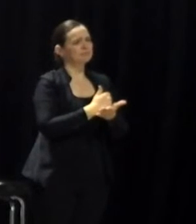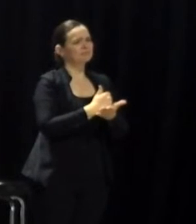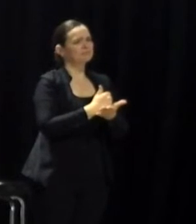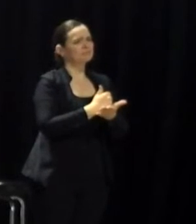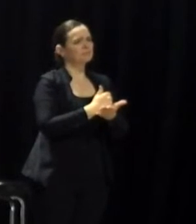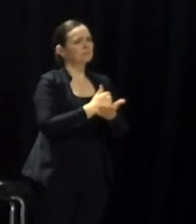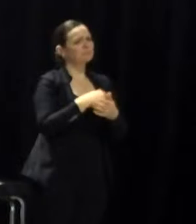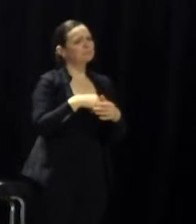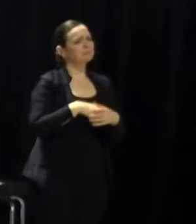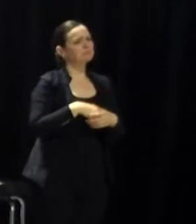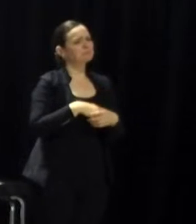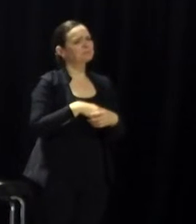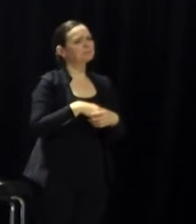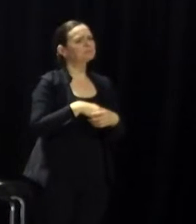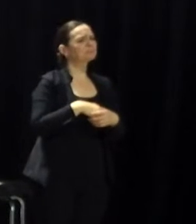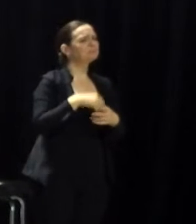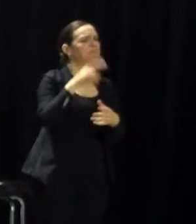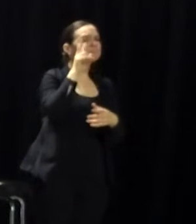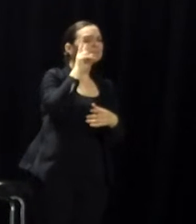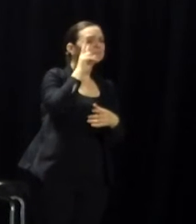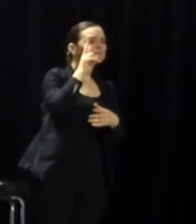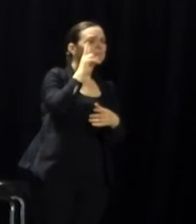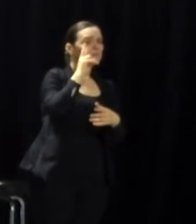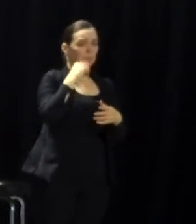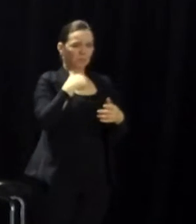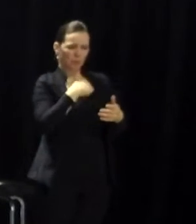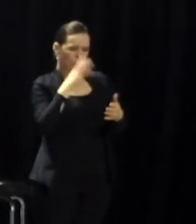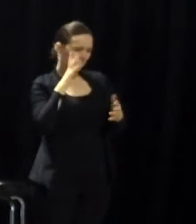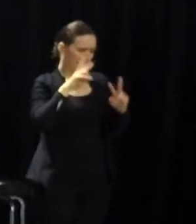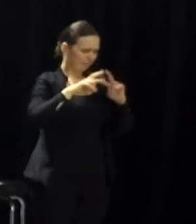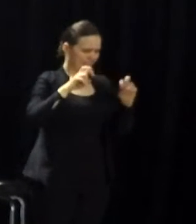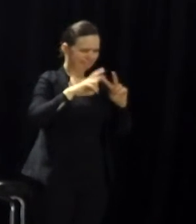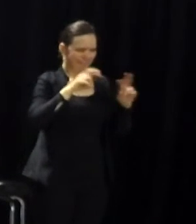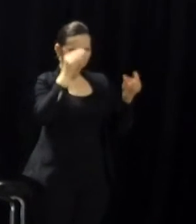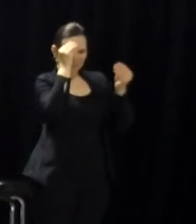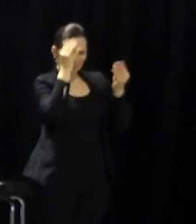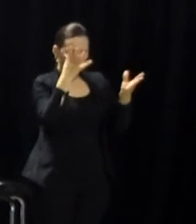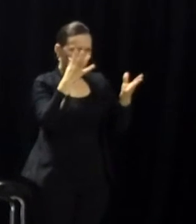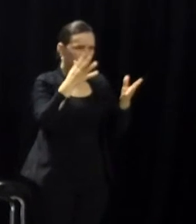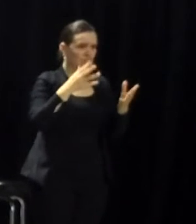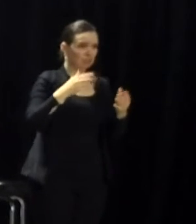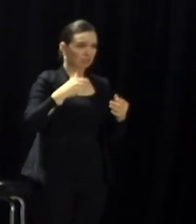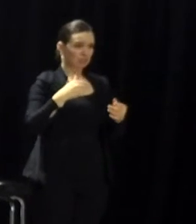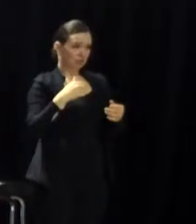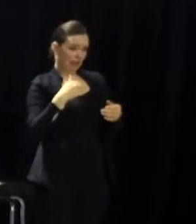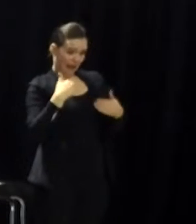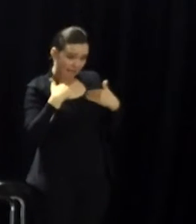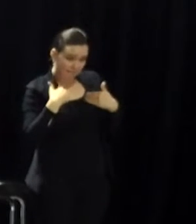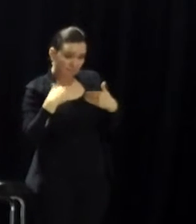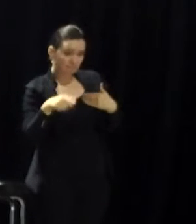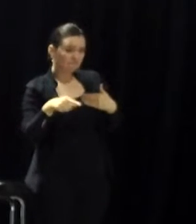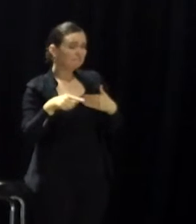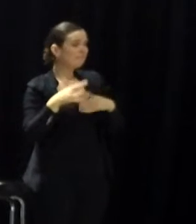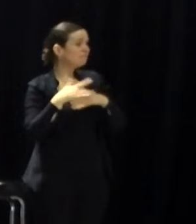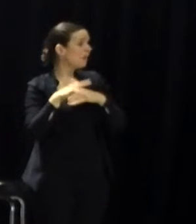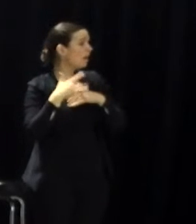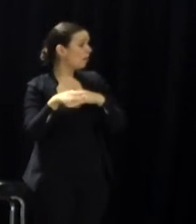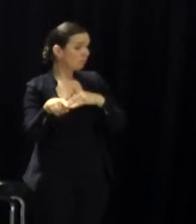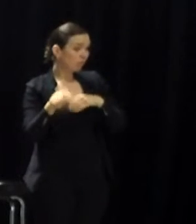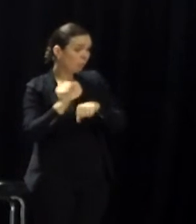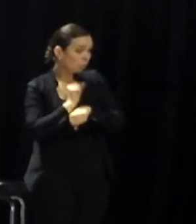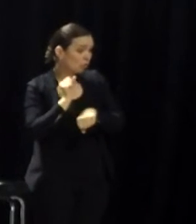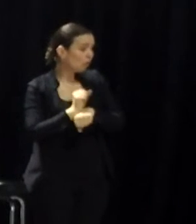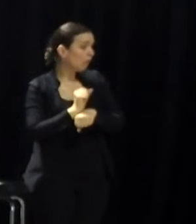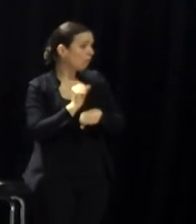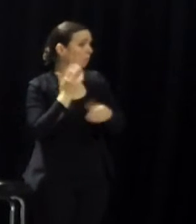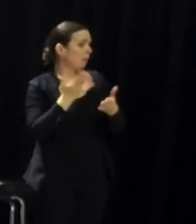2-3 days, once we see where we kind of are, we'll know what resources we have to put into